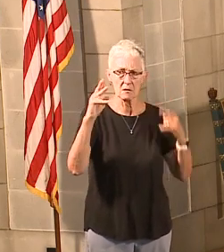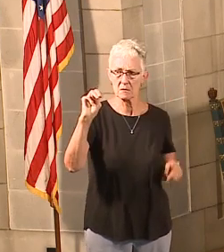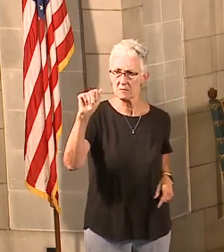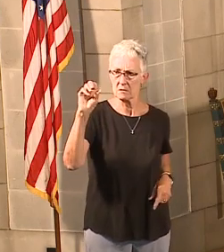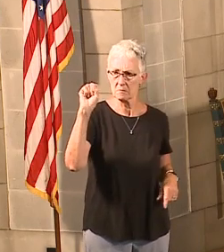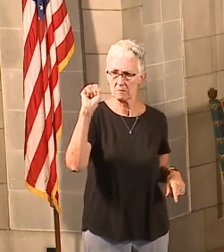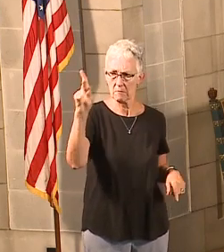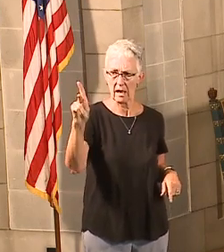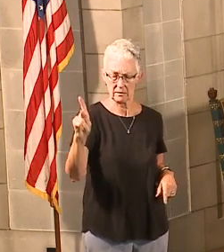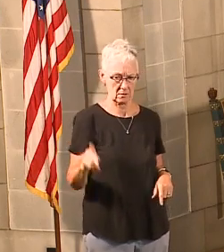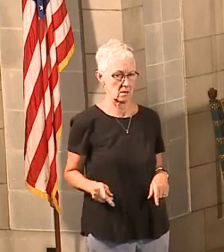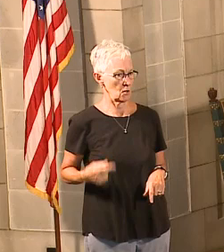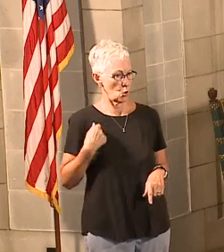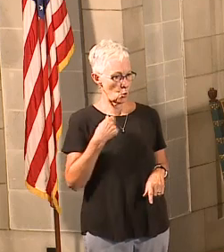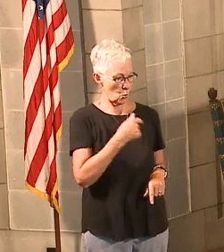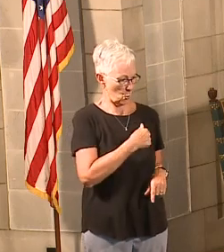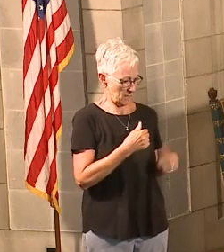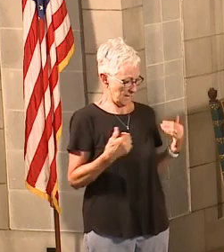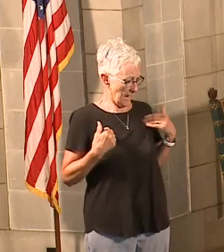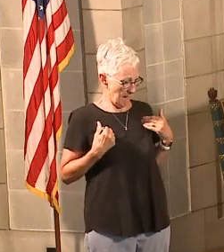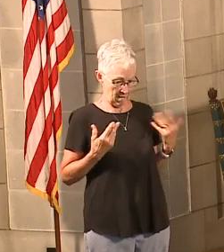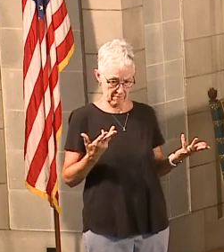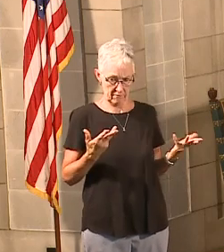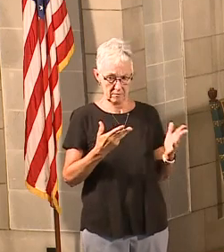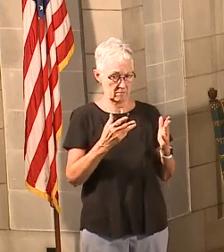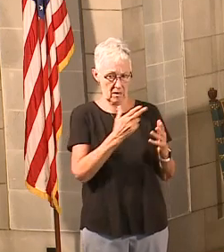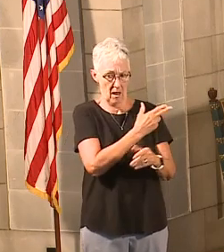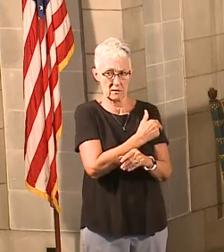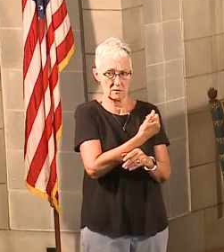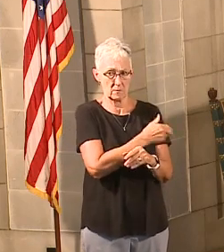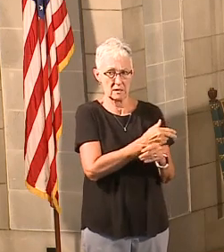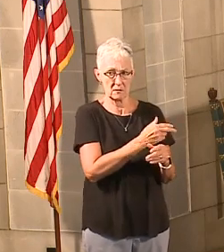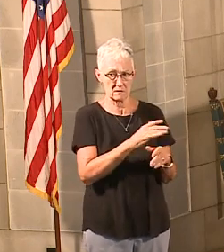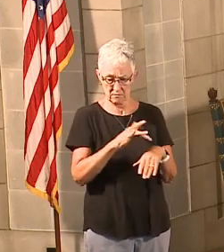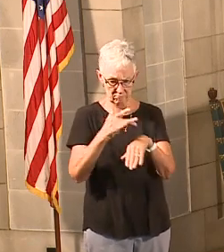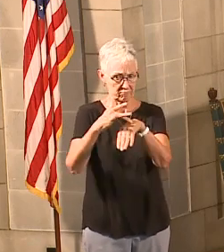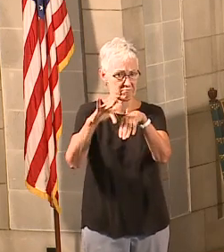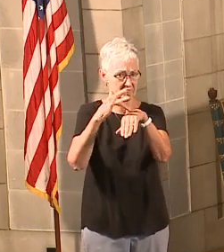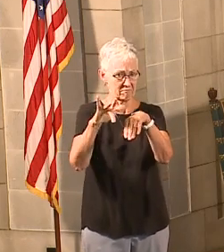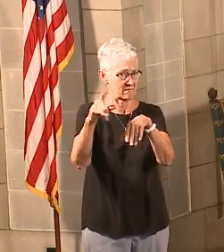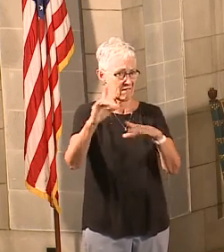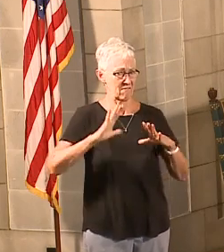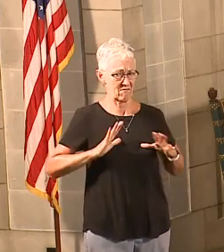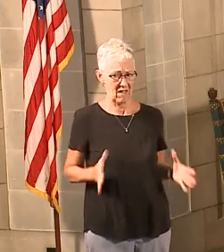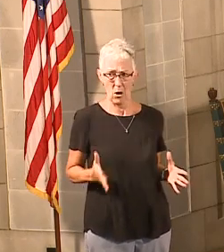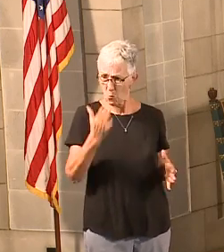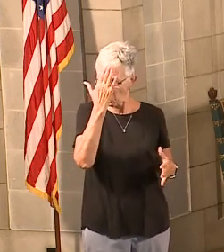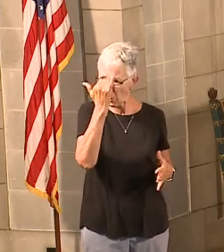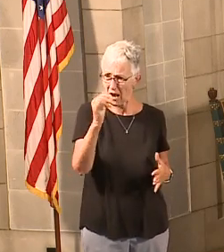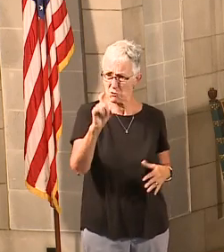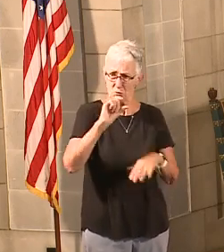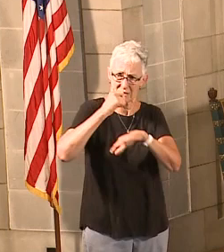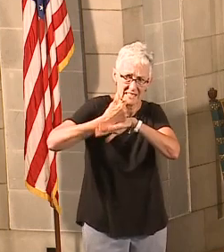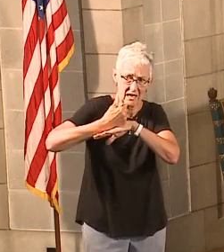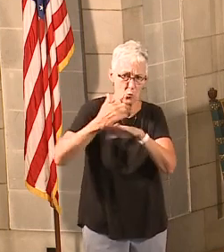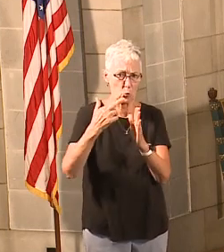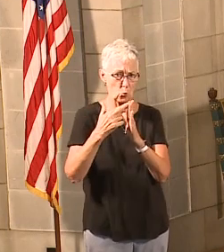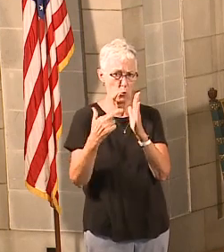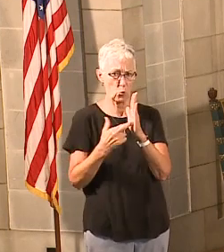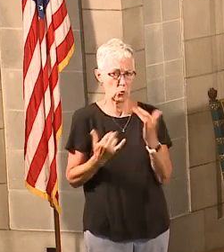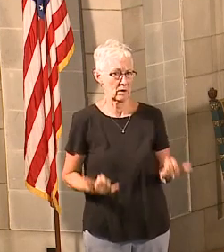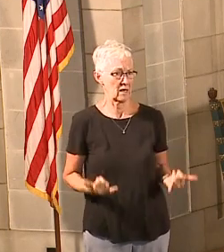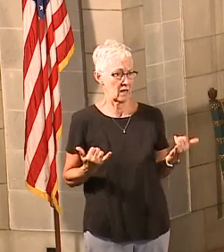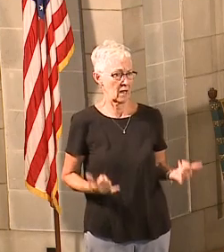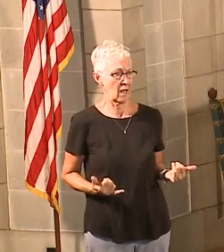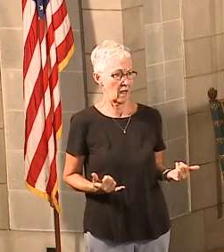of our cases and the peak of our hospitalizations without having a mask mandate. Why do we need one now? We've been able to manage this by asking people to do the